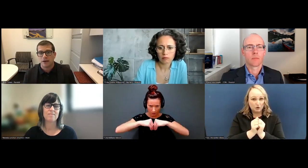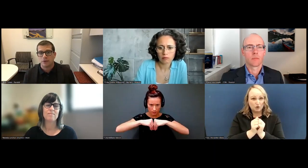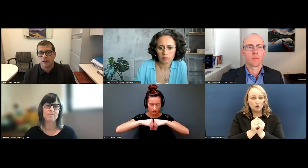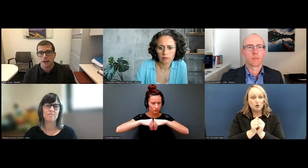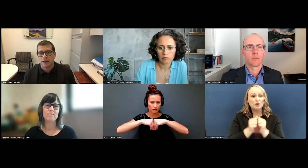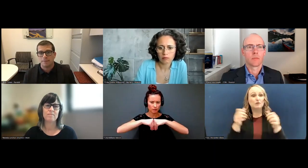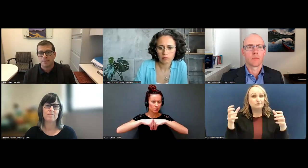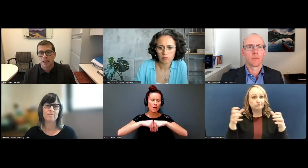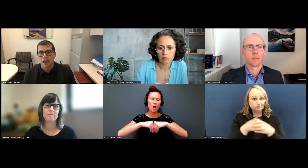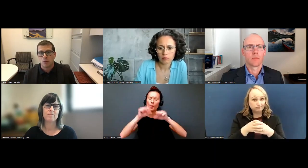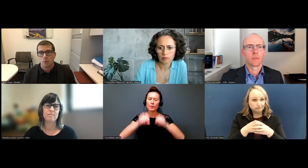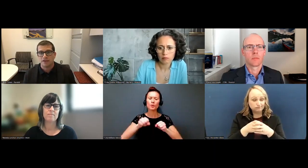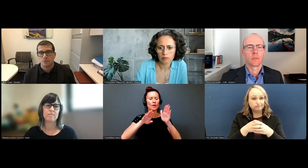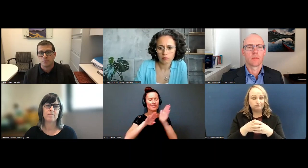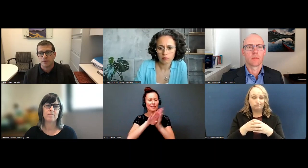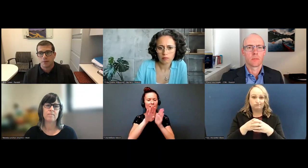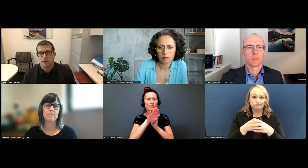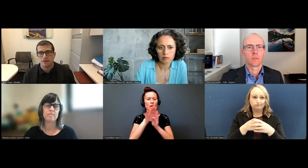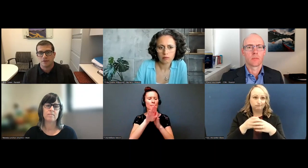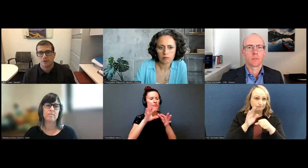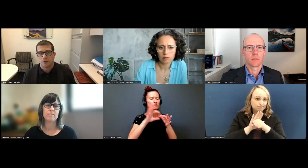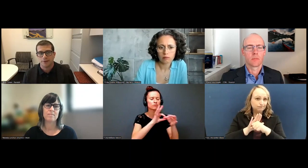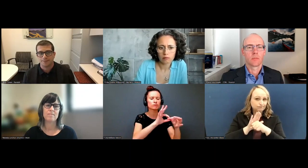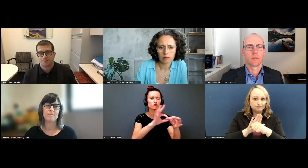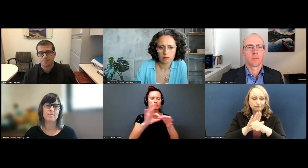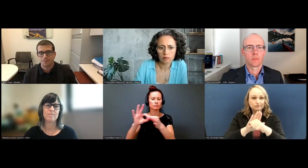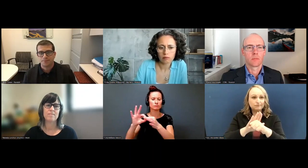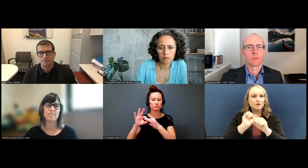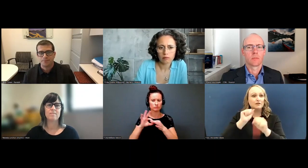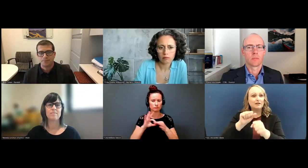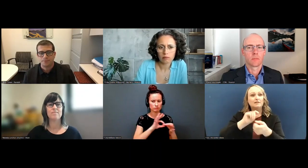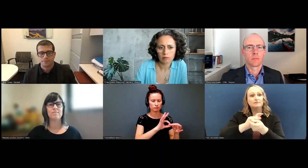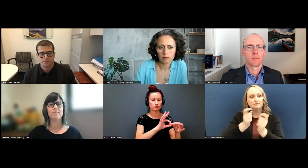voice about ways of moving policy forward.